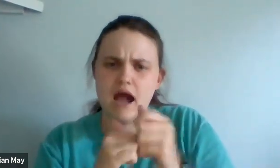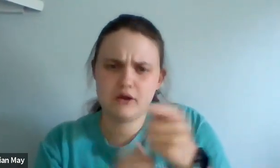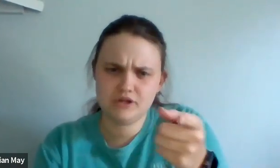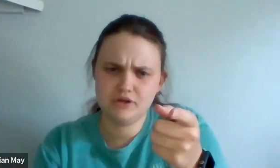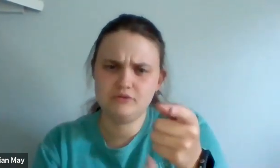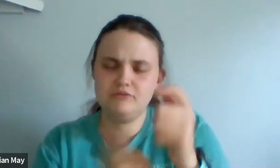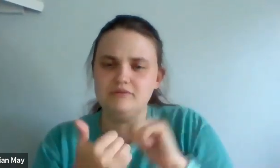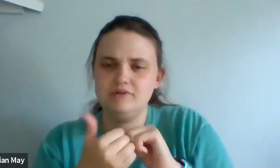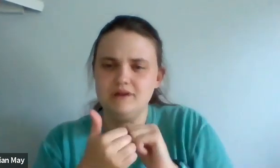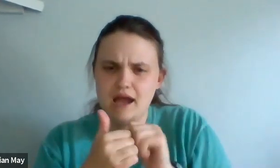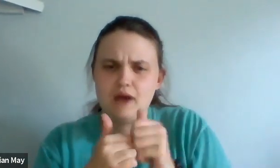are you?